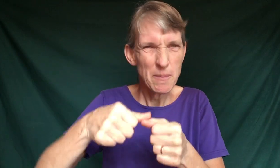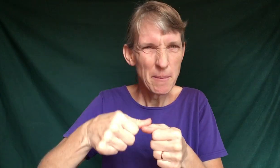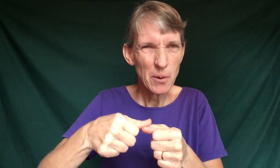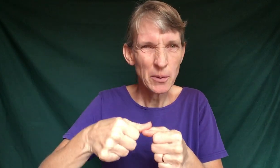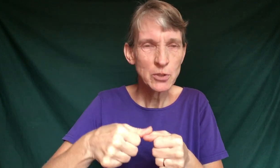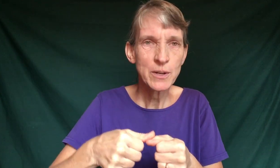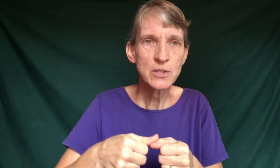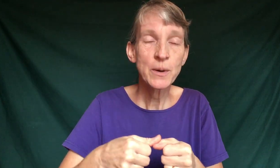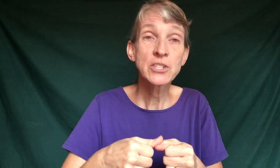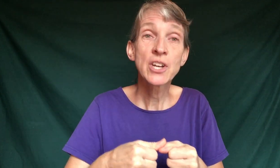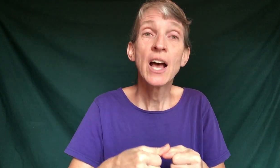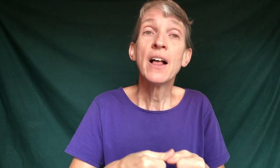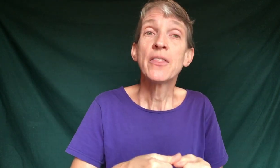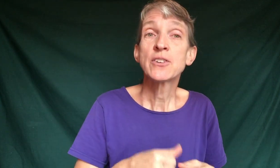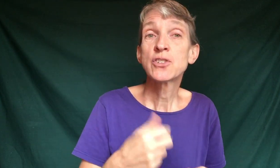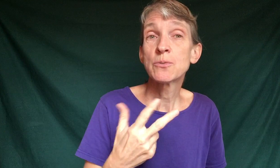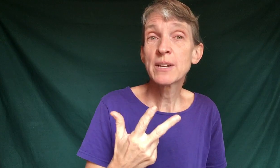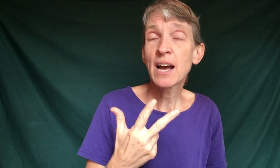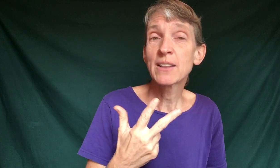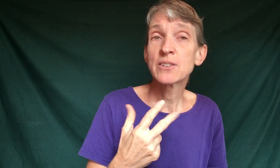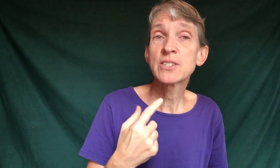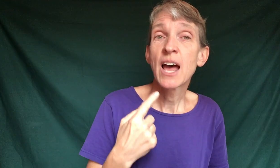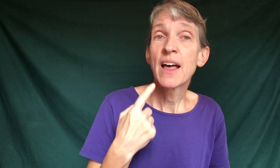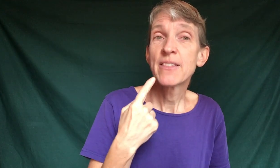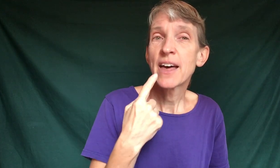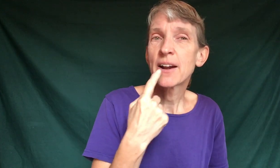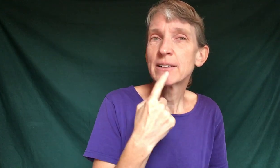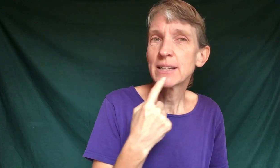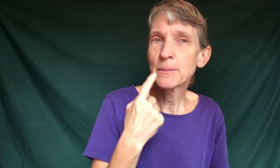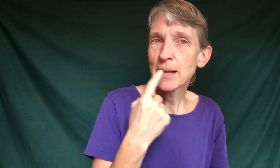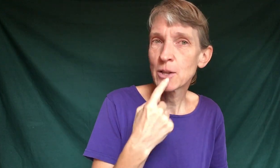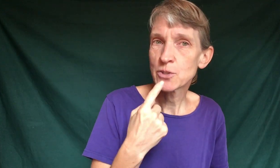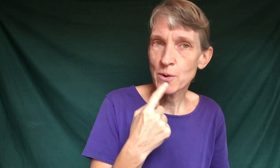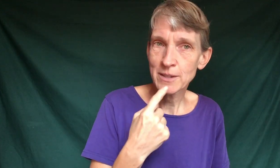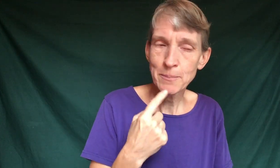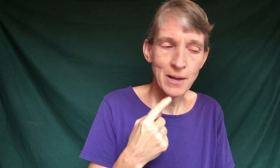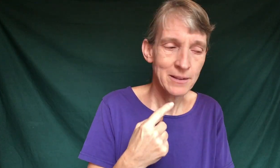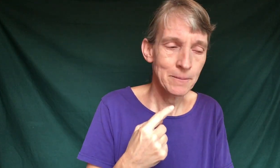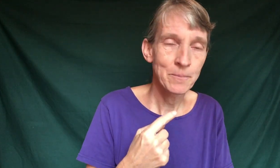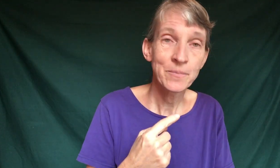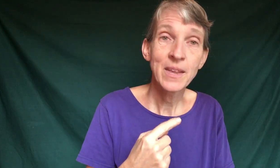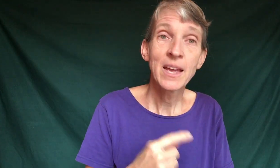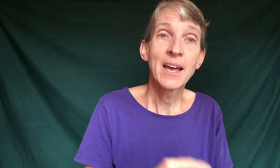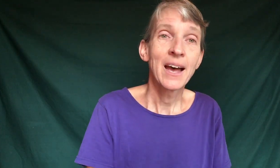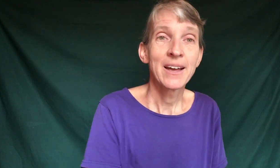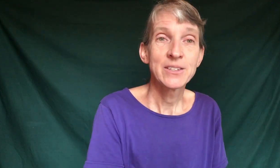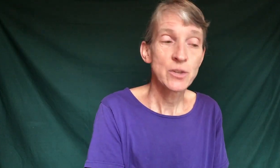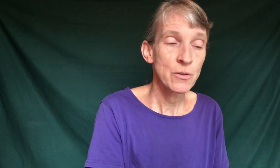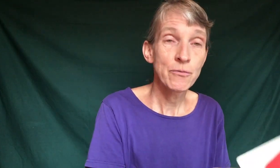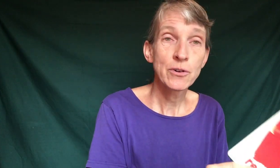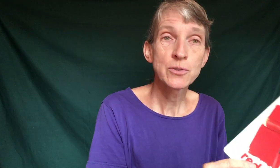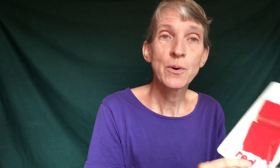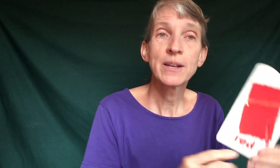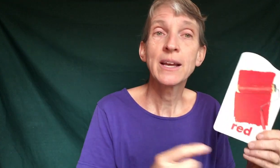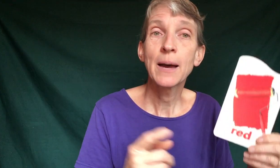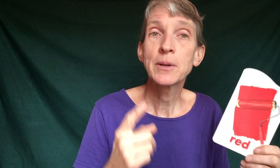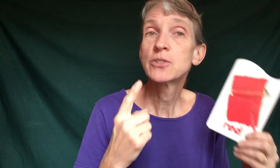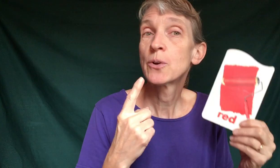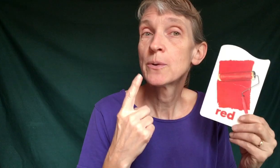remember which one is which. There's three colors that are a little bit close to our lip color. So the first one I'm going to show you